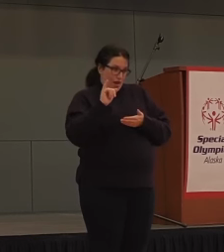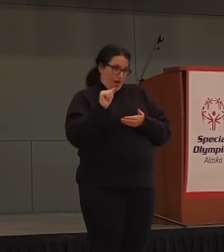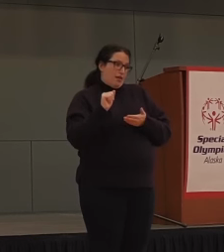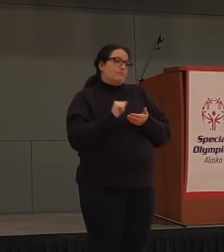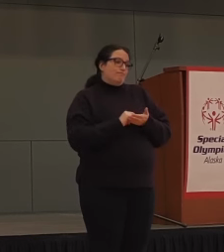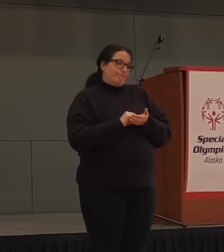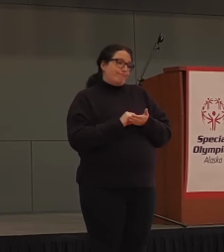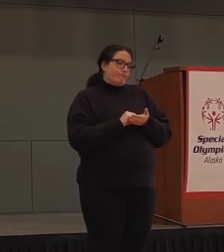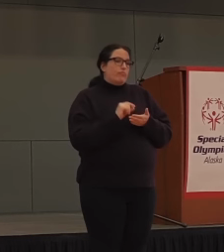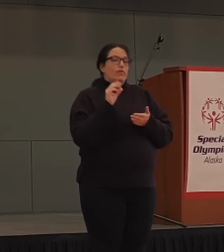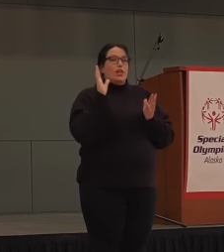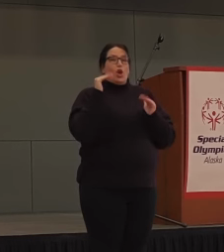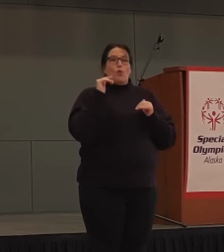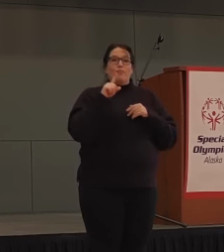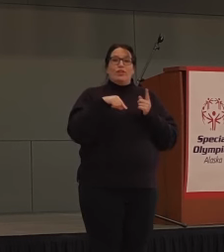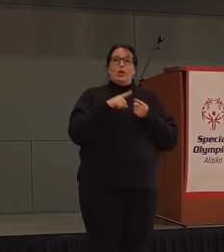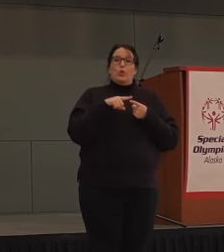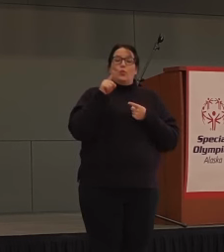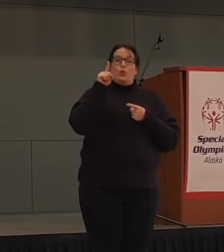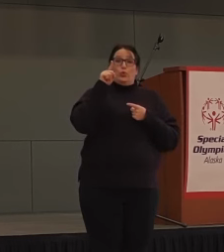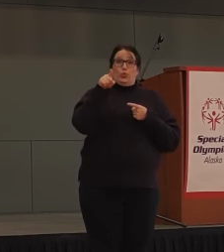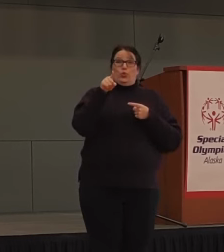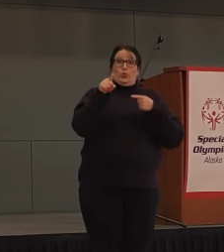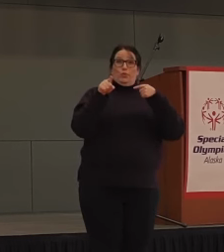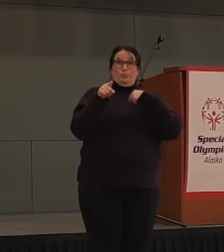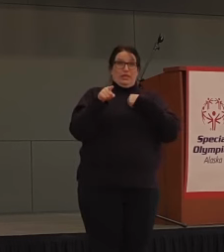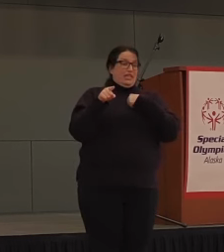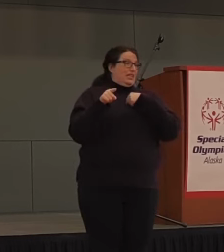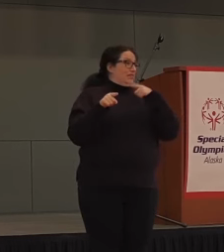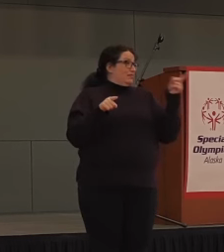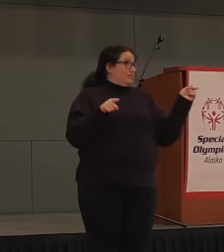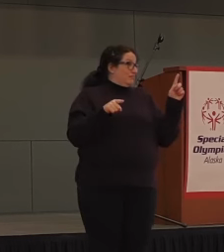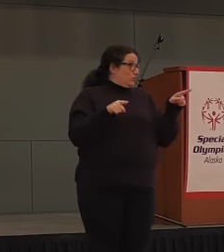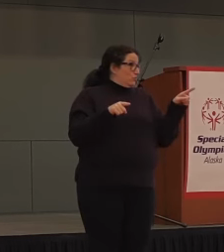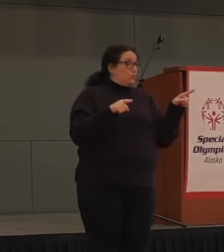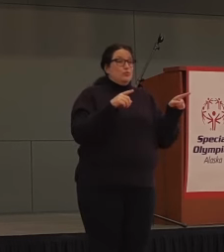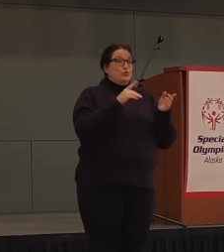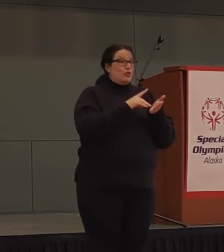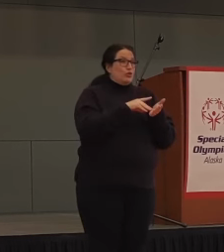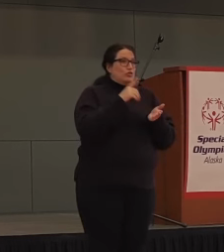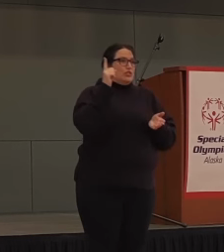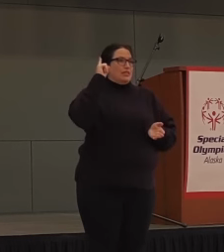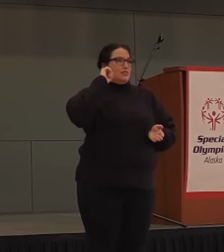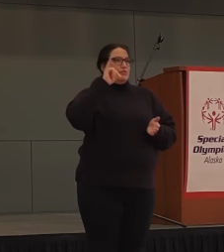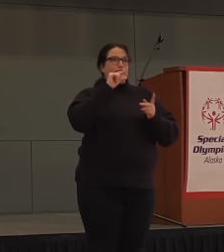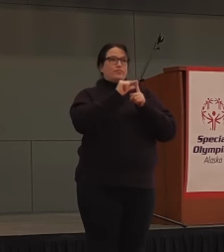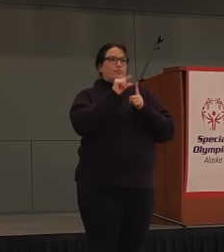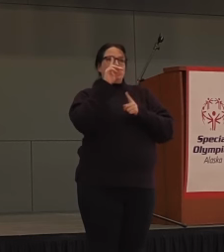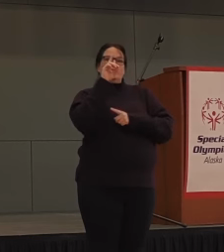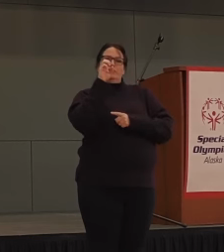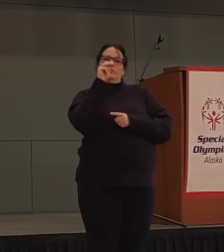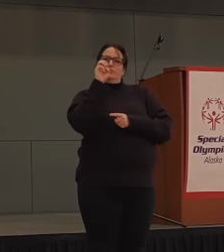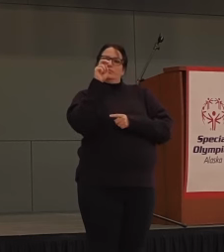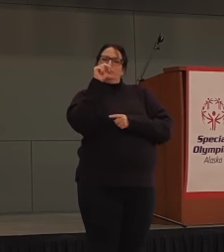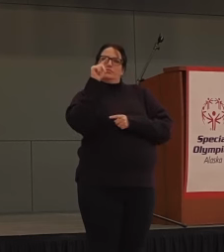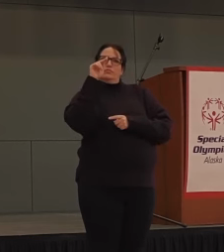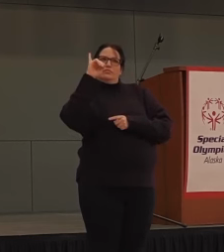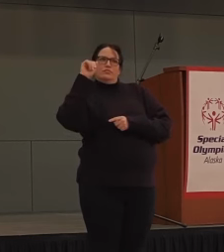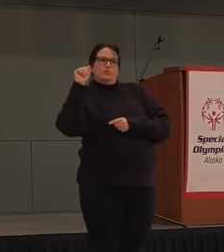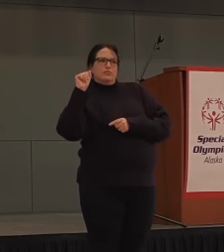or a doctor hears that word or says that word, our brains think, I wonder what could